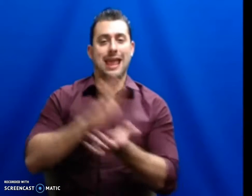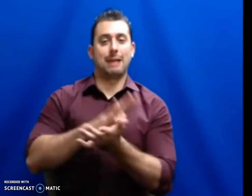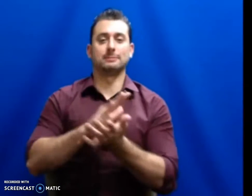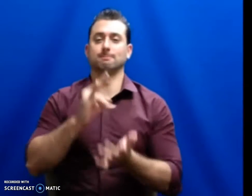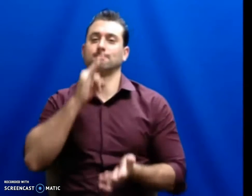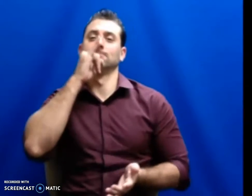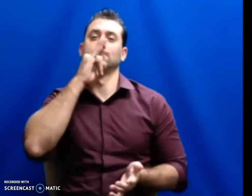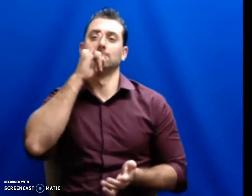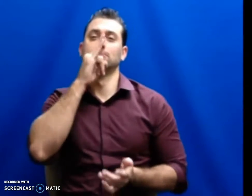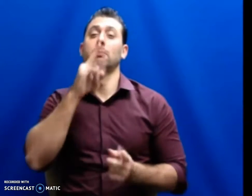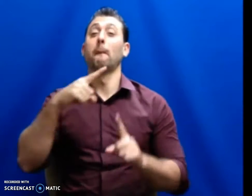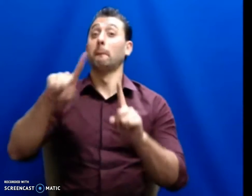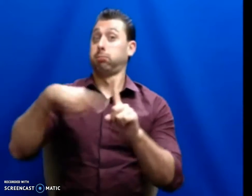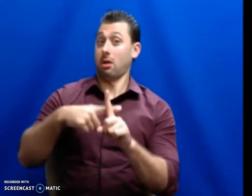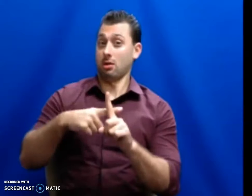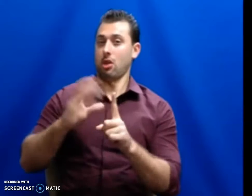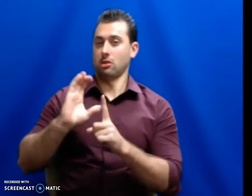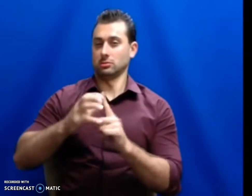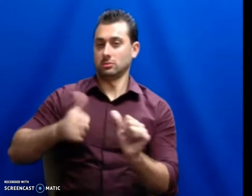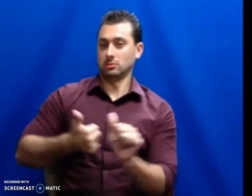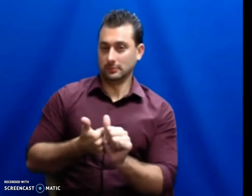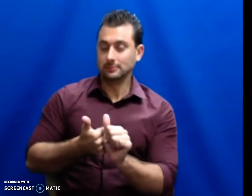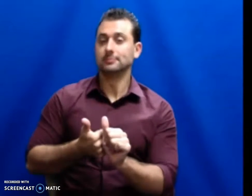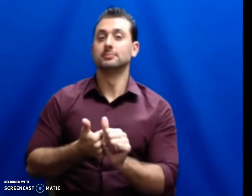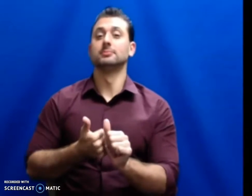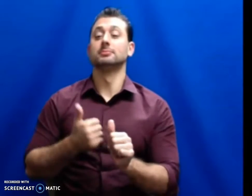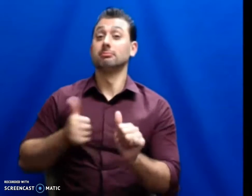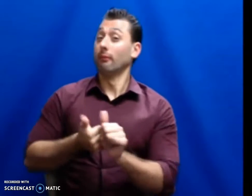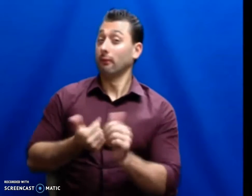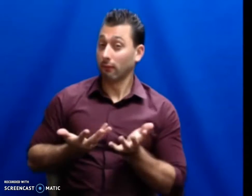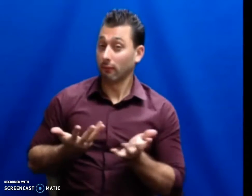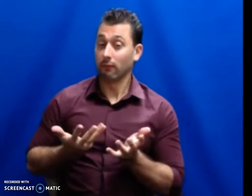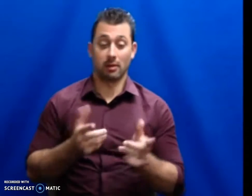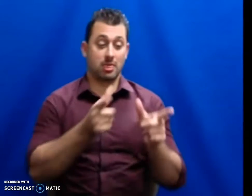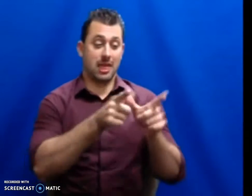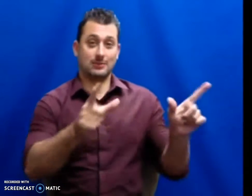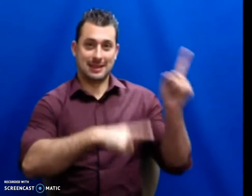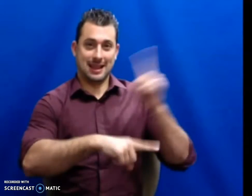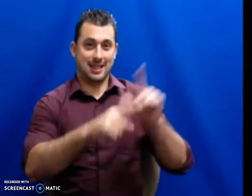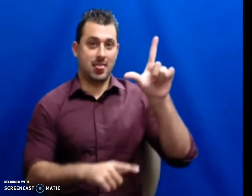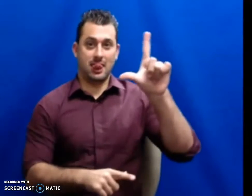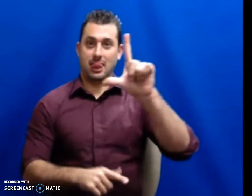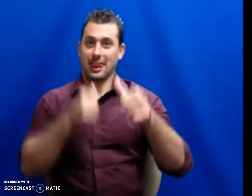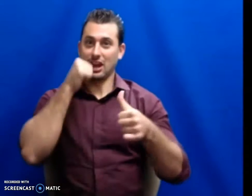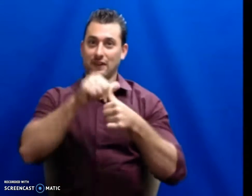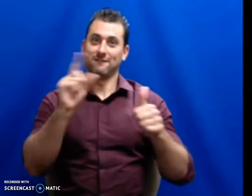So if you were to use this, then it has these two signs for language. One of them